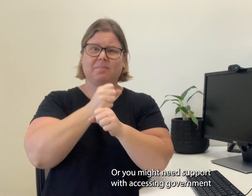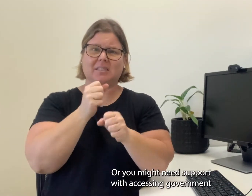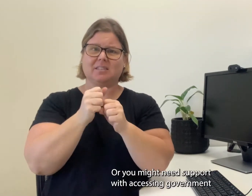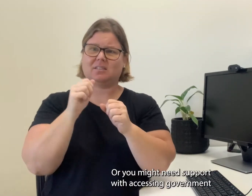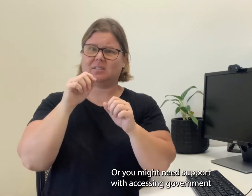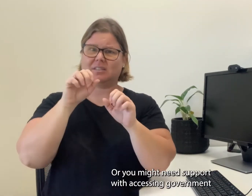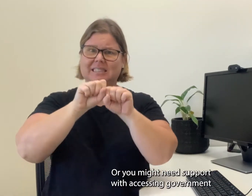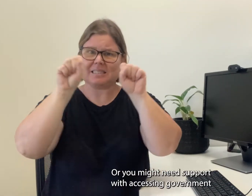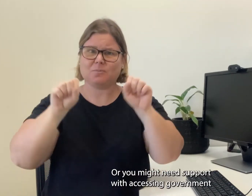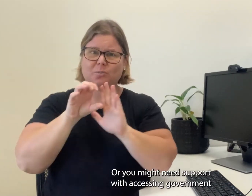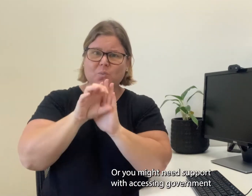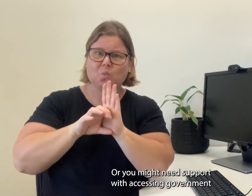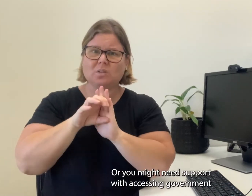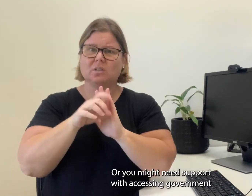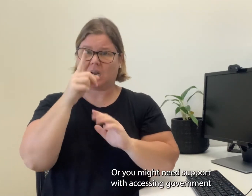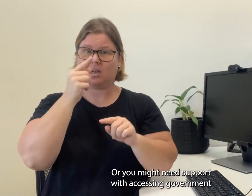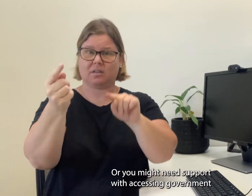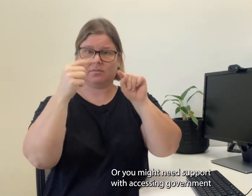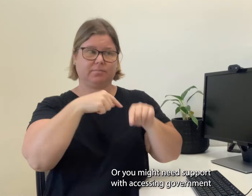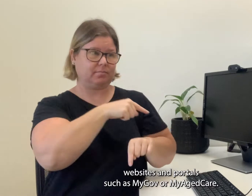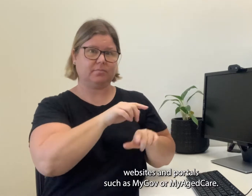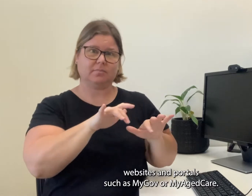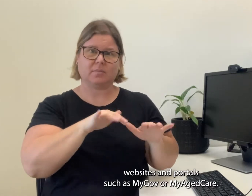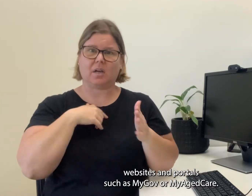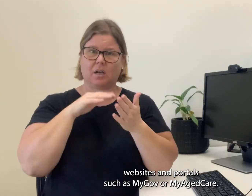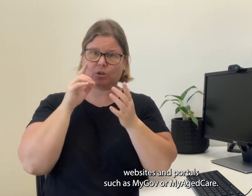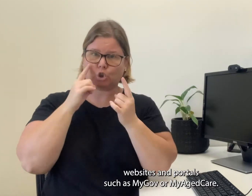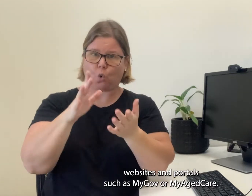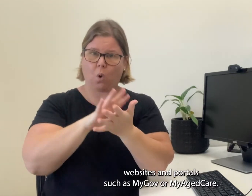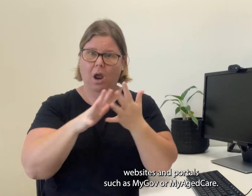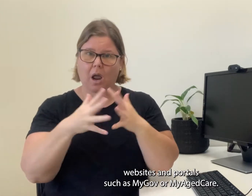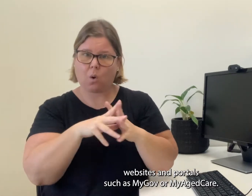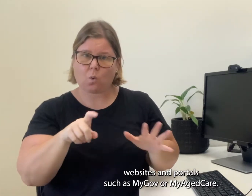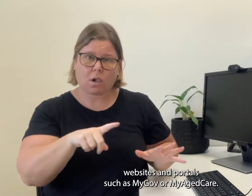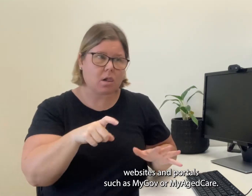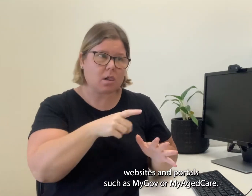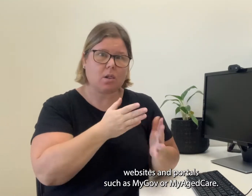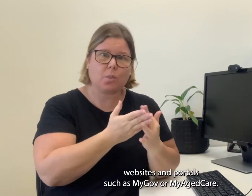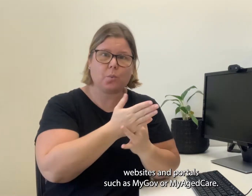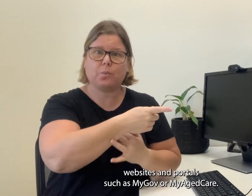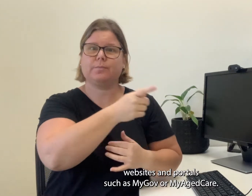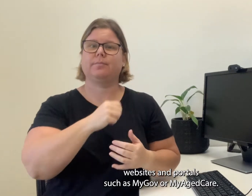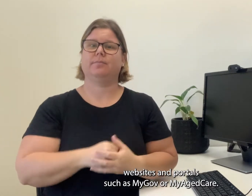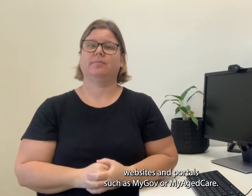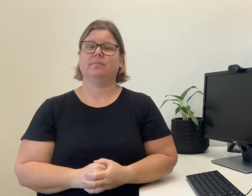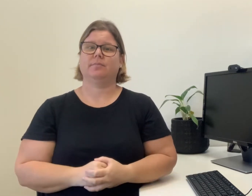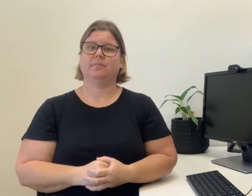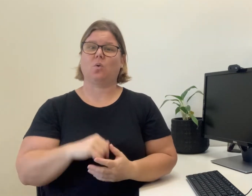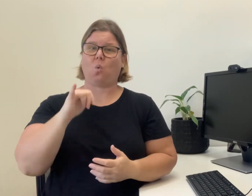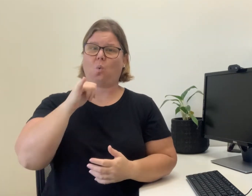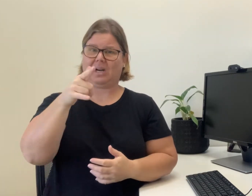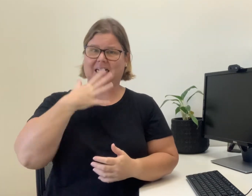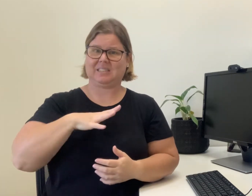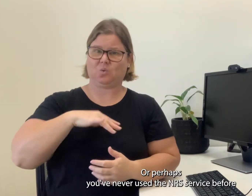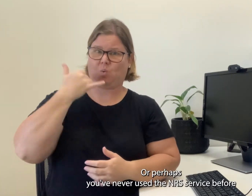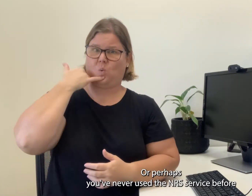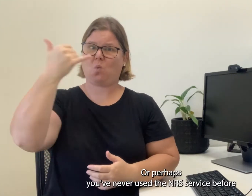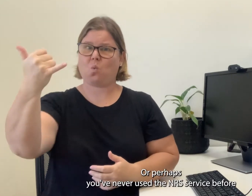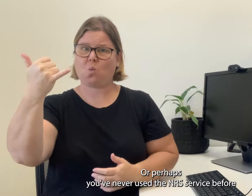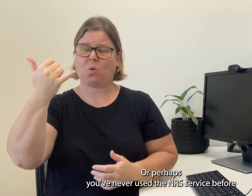you might need support with accessing government websites and portals such as MyGov or MyAgeCare. Or perhaps you've never